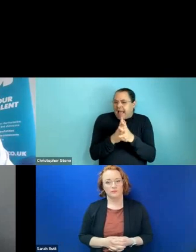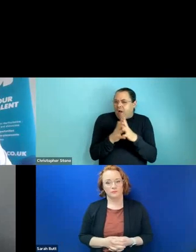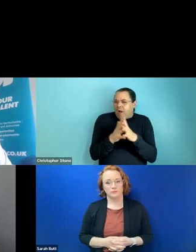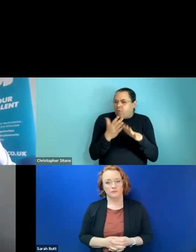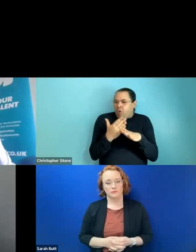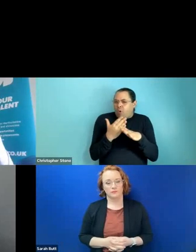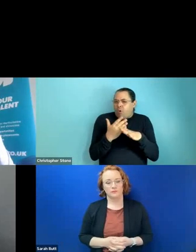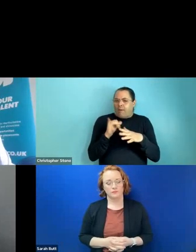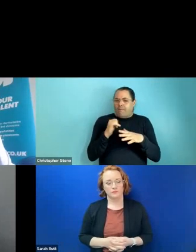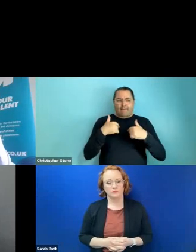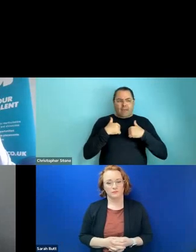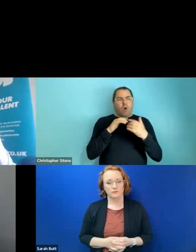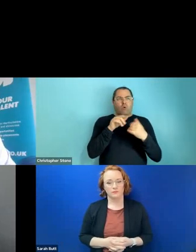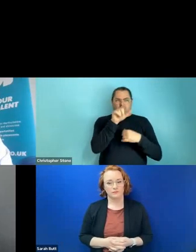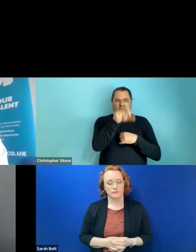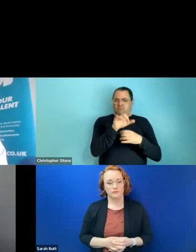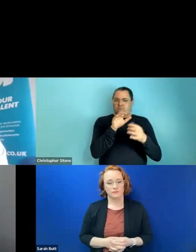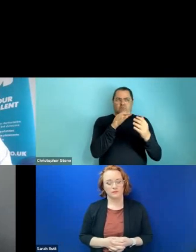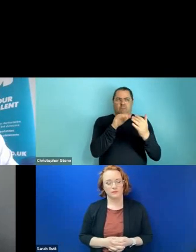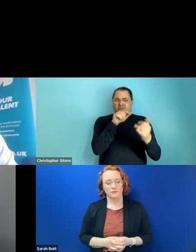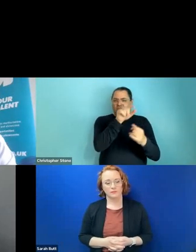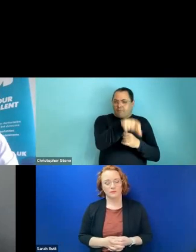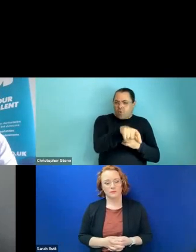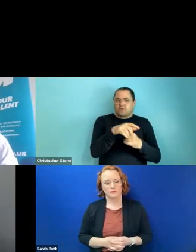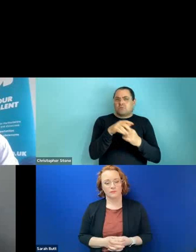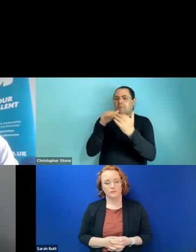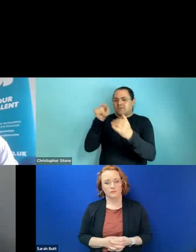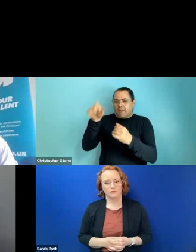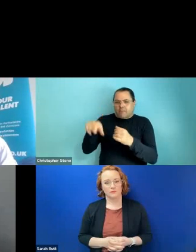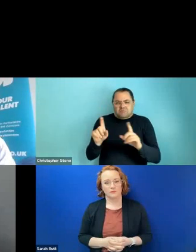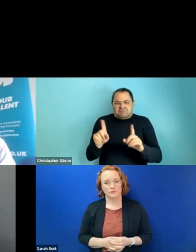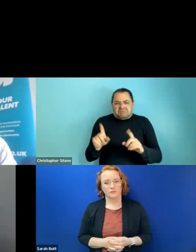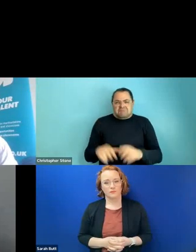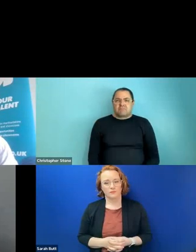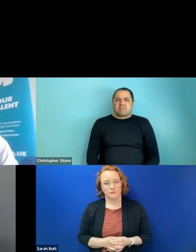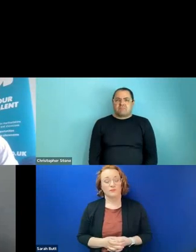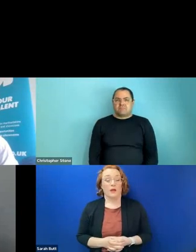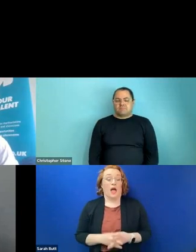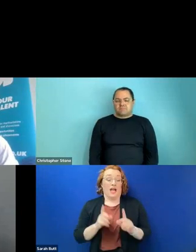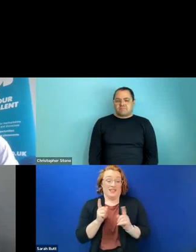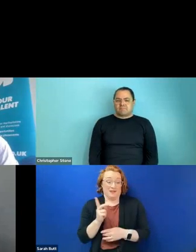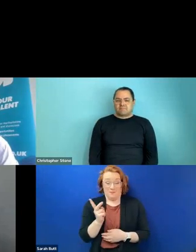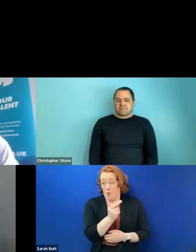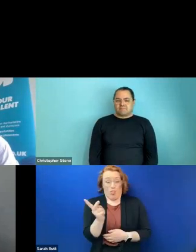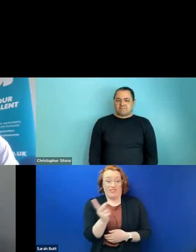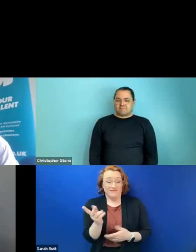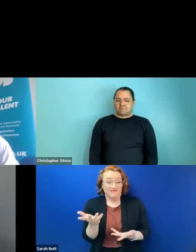be matched and assigned to a variety of different people? That both of those things can